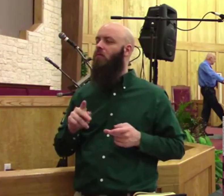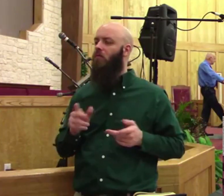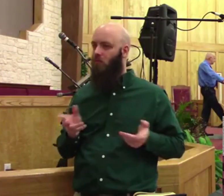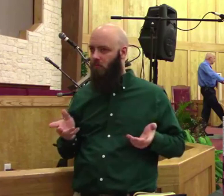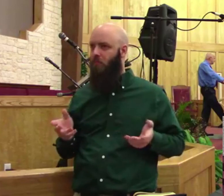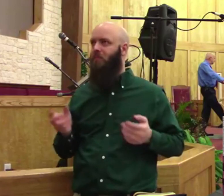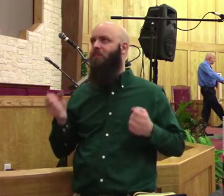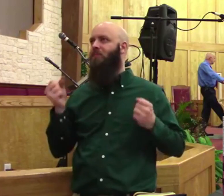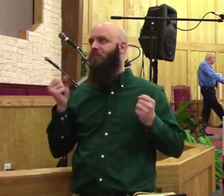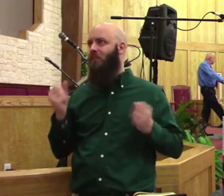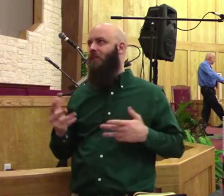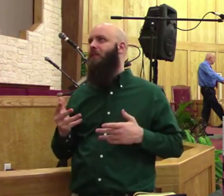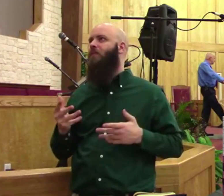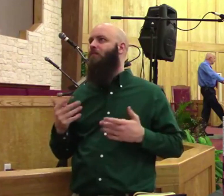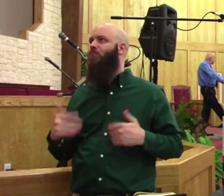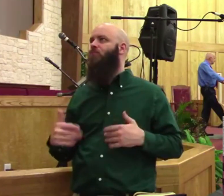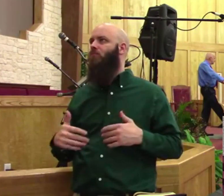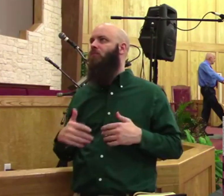many.